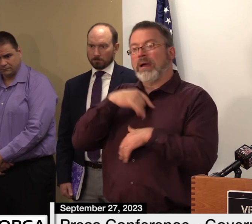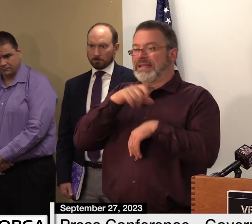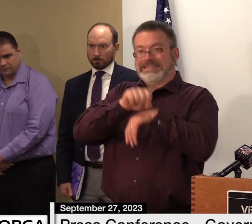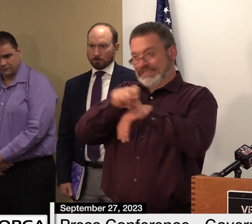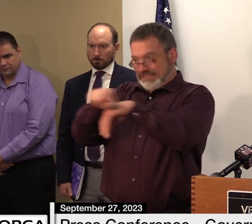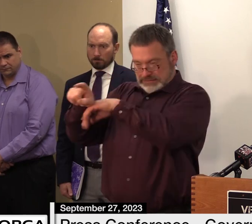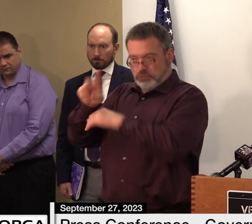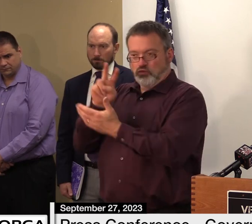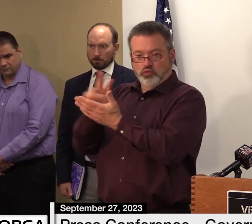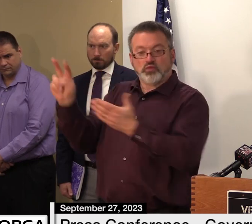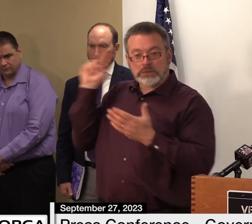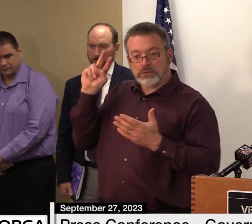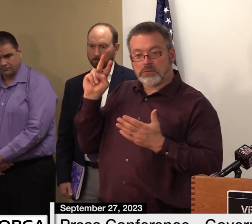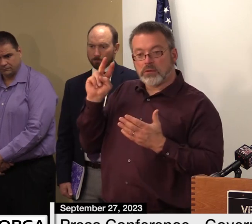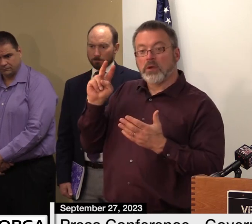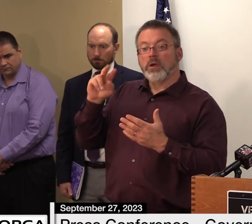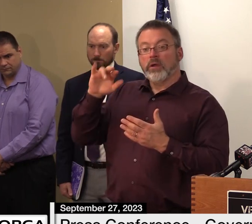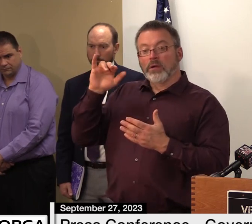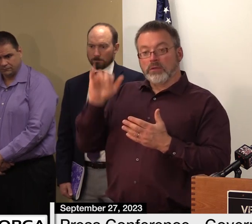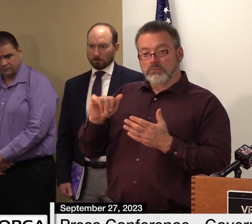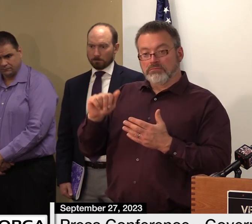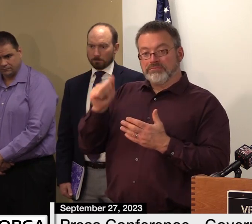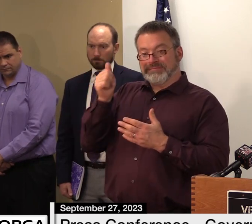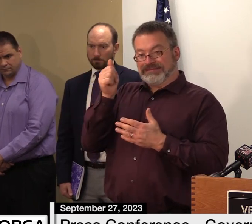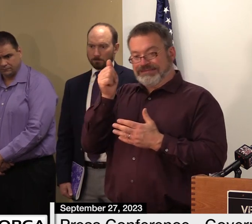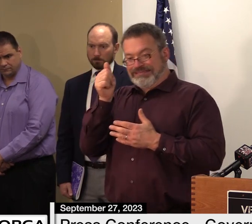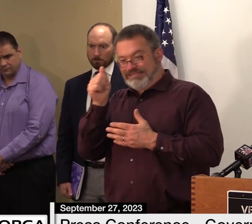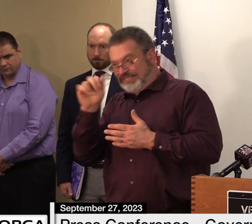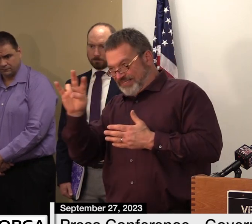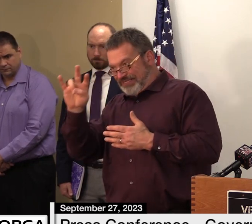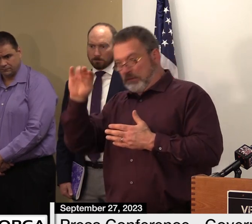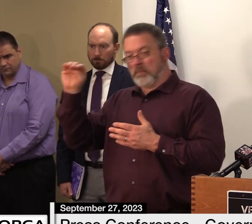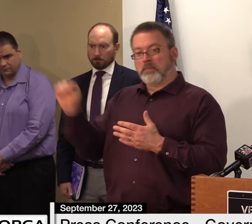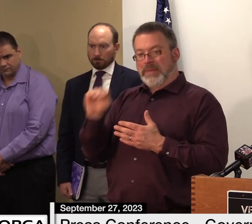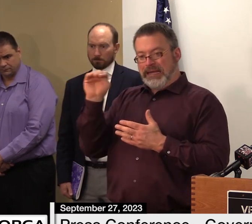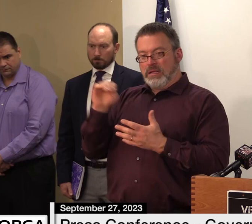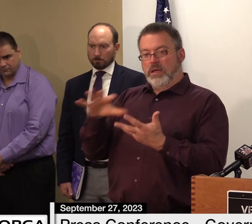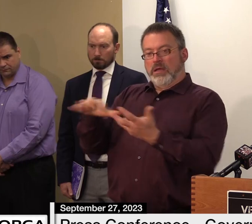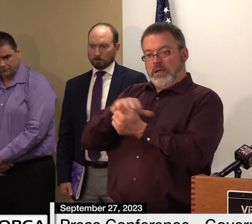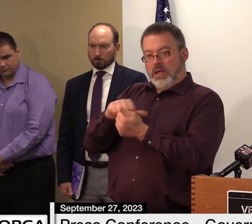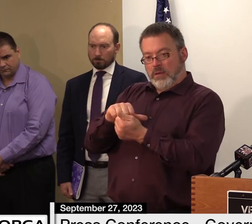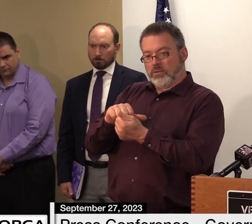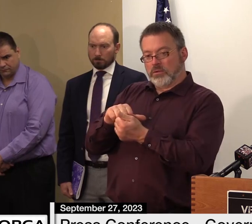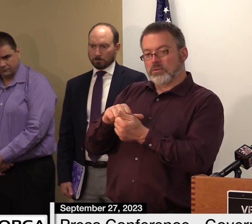million in impact damage across the board to the severe weather this summer. also